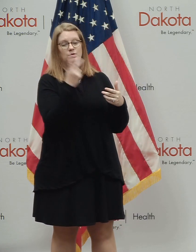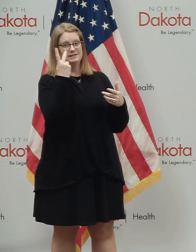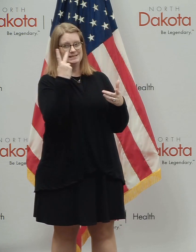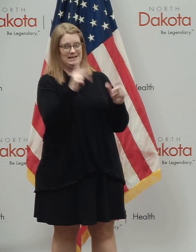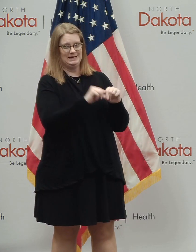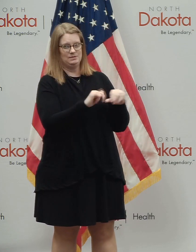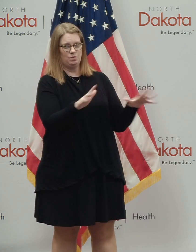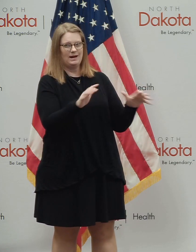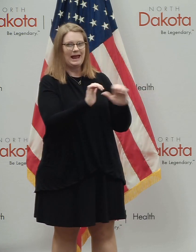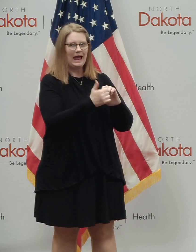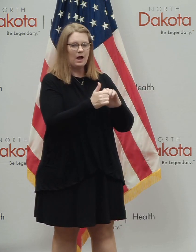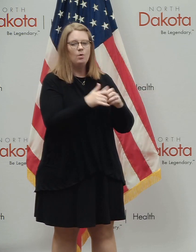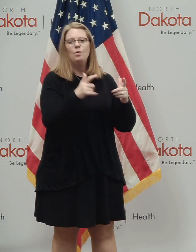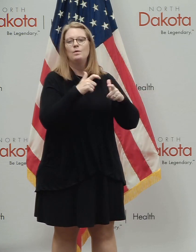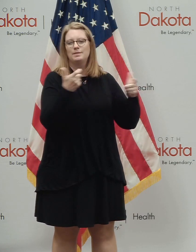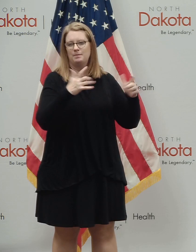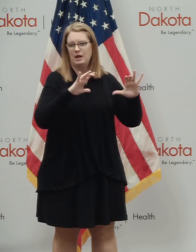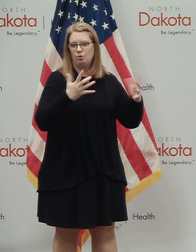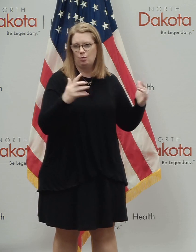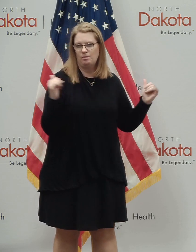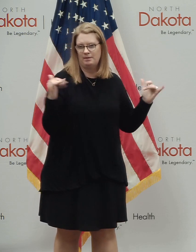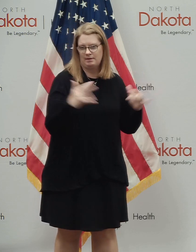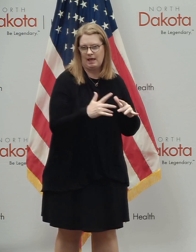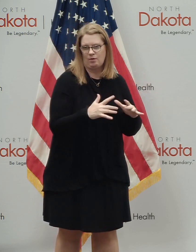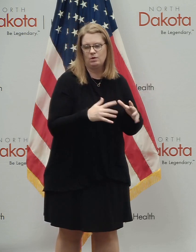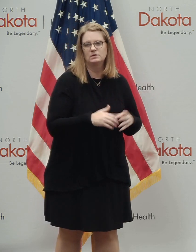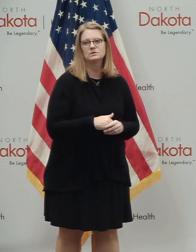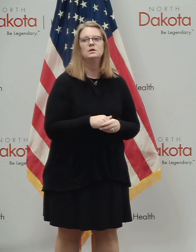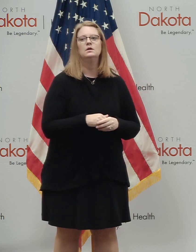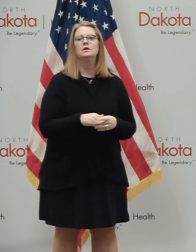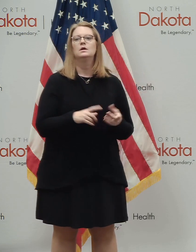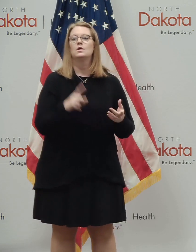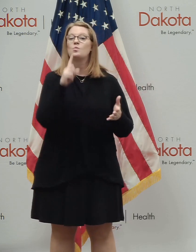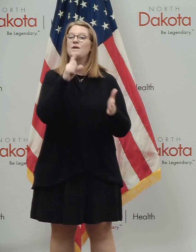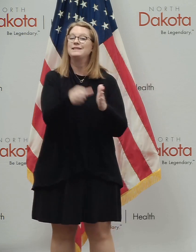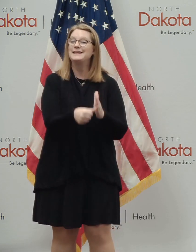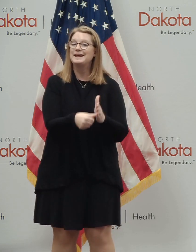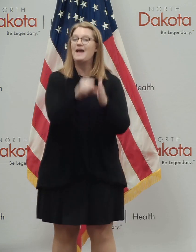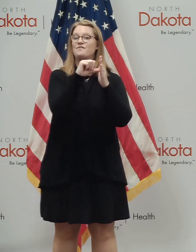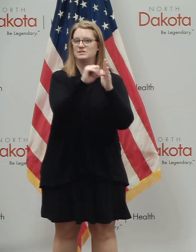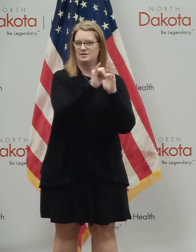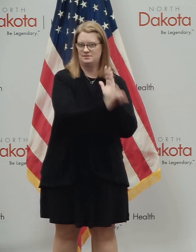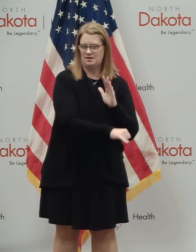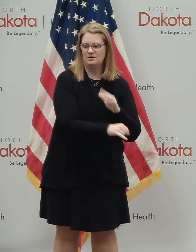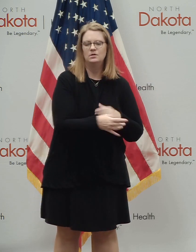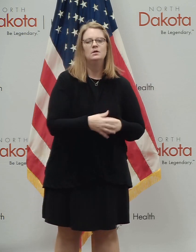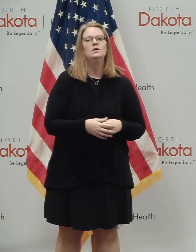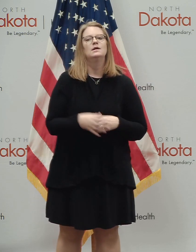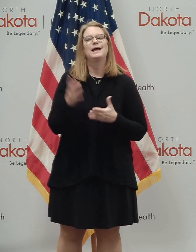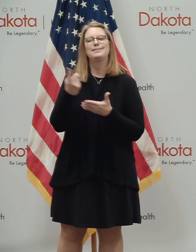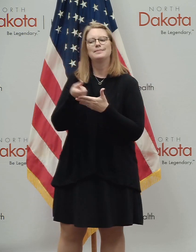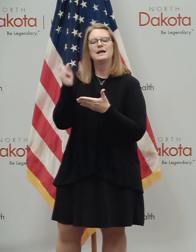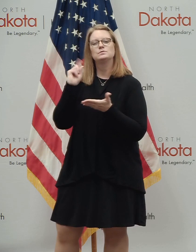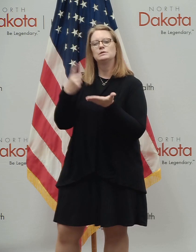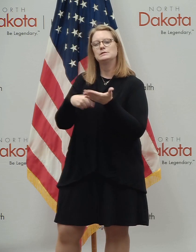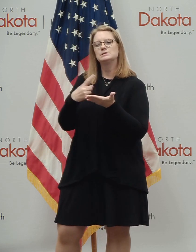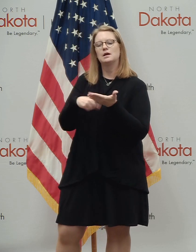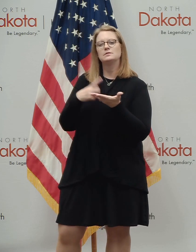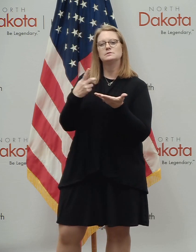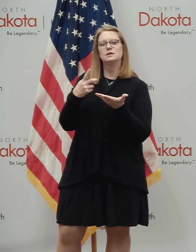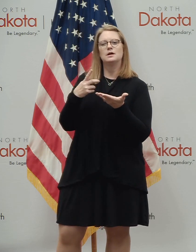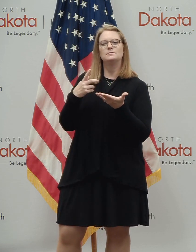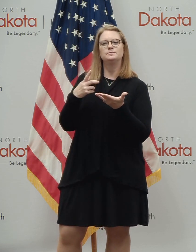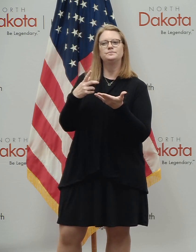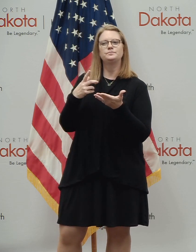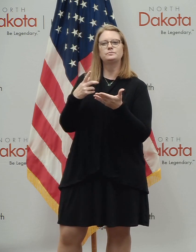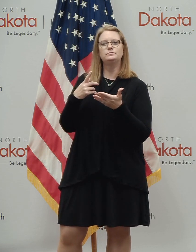spread is with large group gatherings, and so we want to, again, stress this. I talked a little bit about this last week about